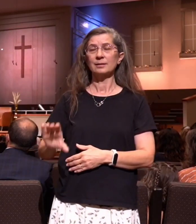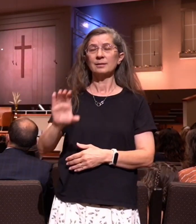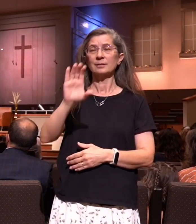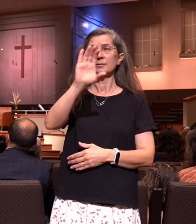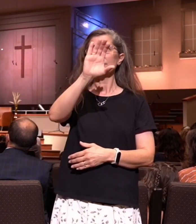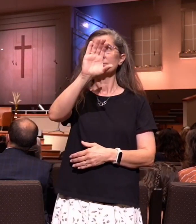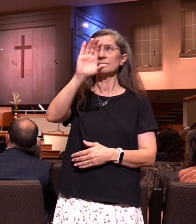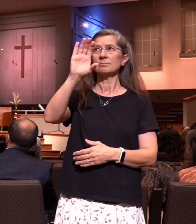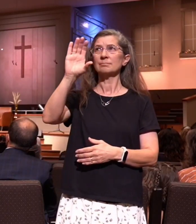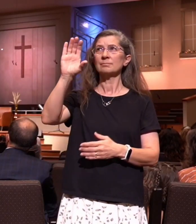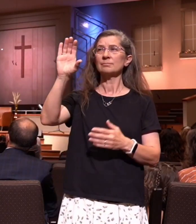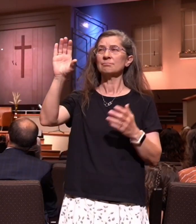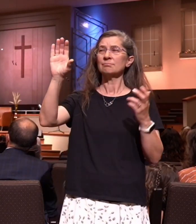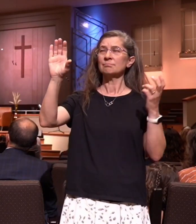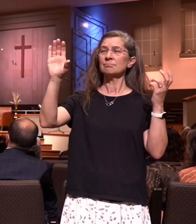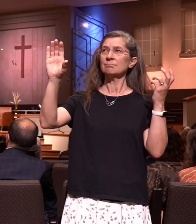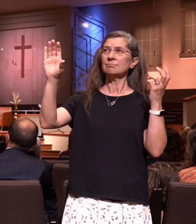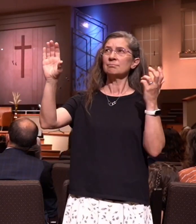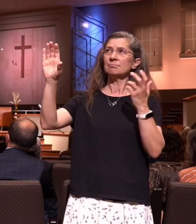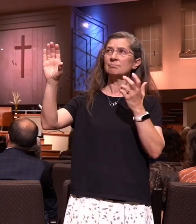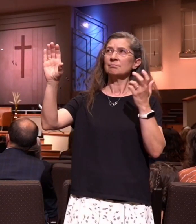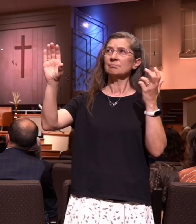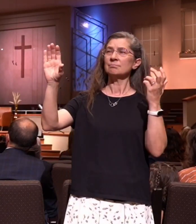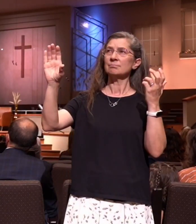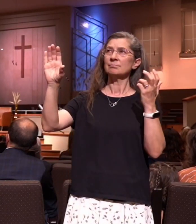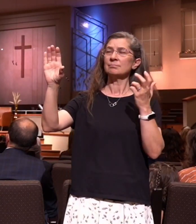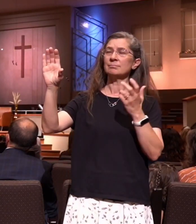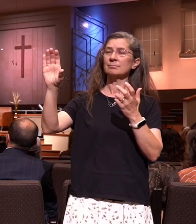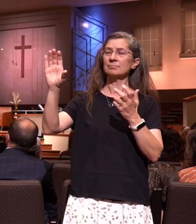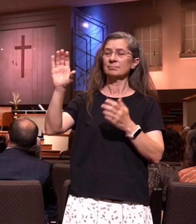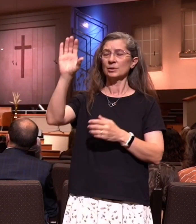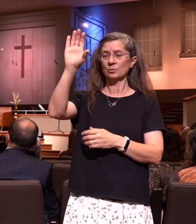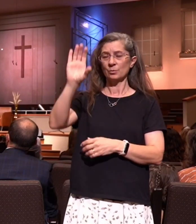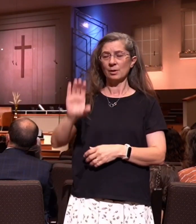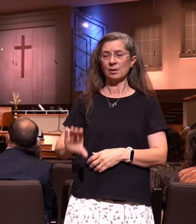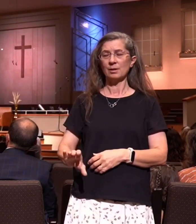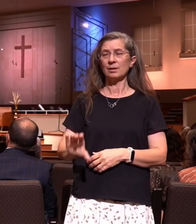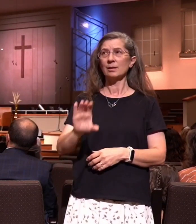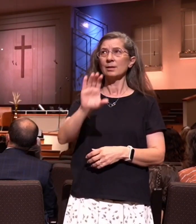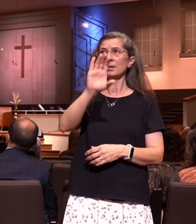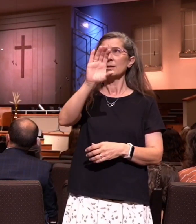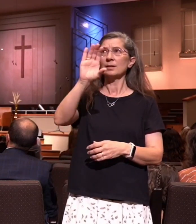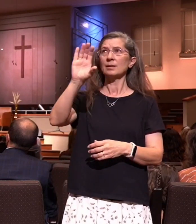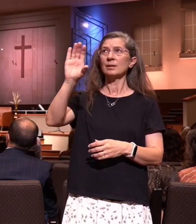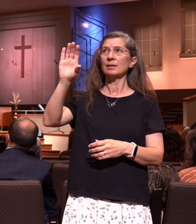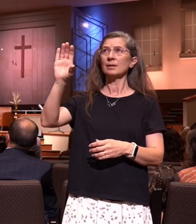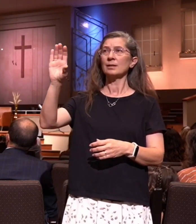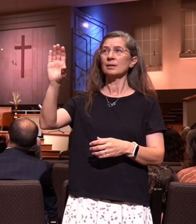cross, the cross, the cross.